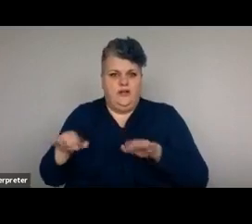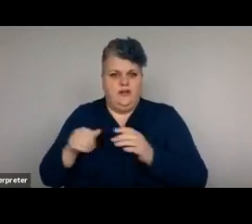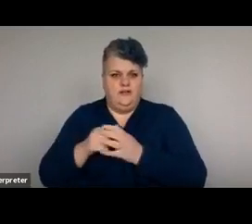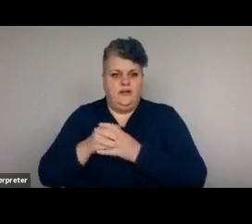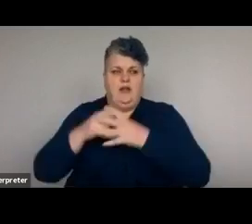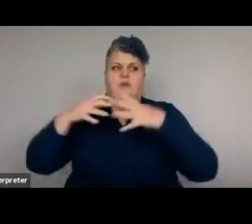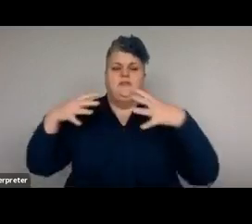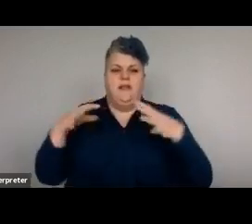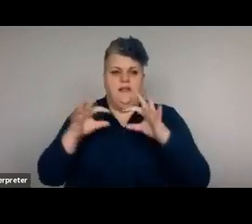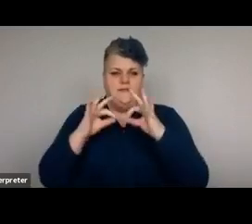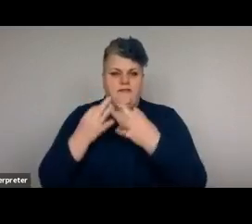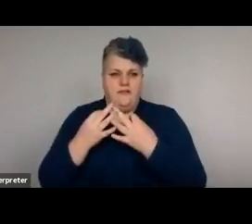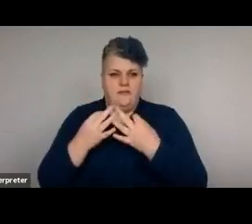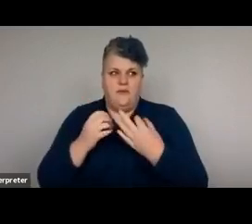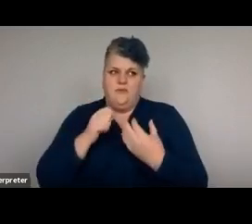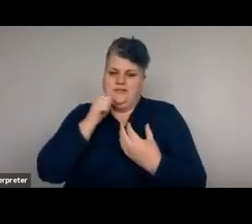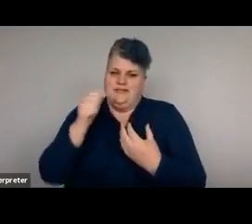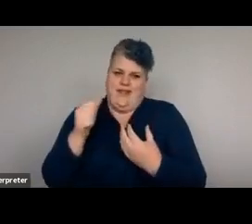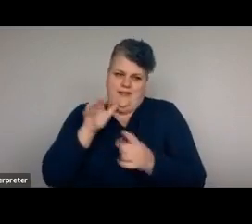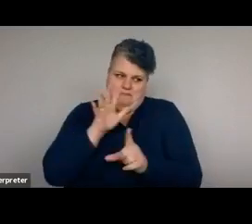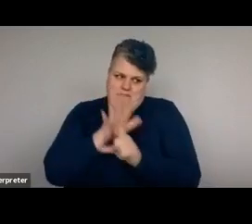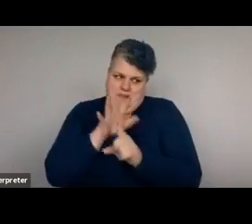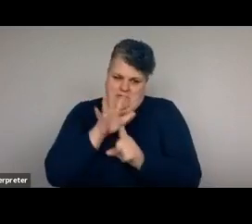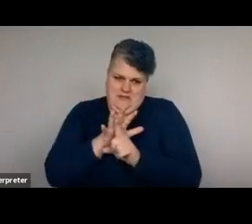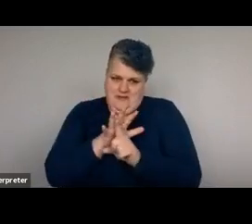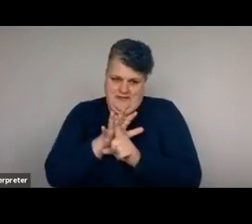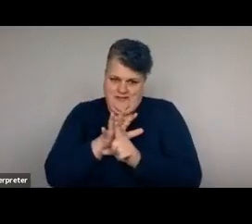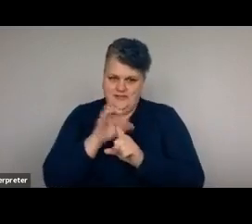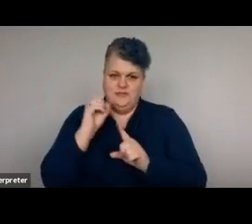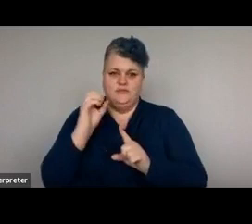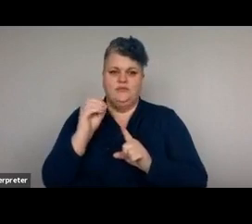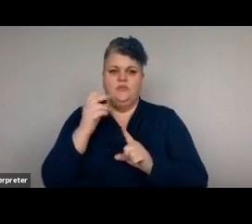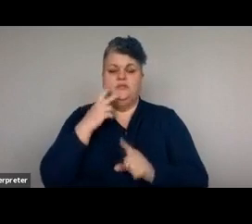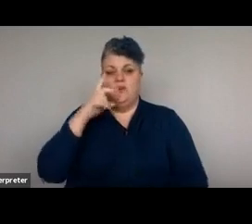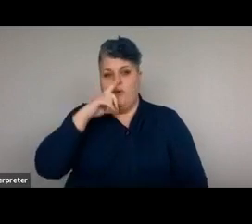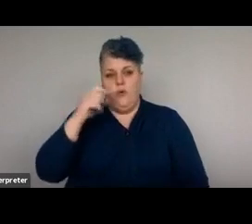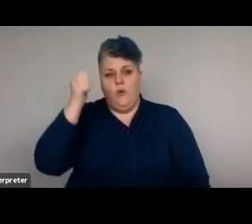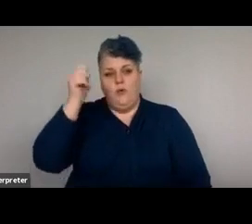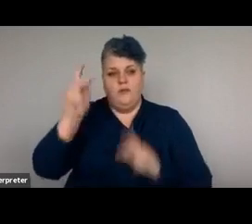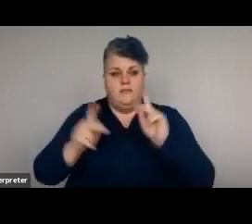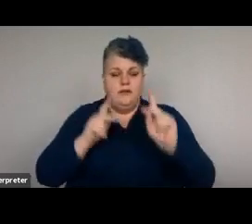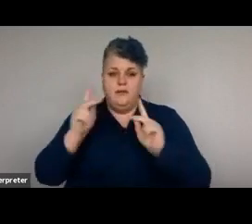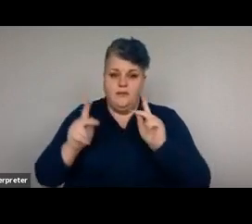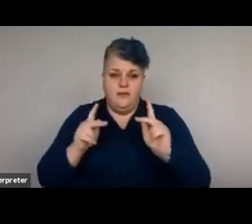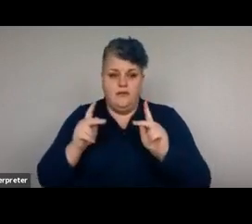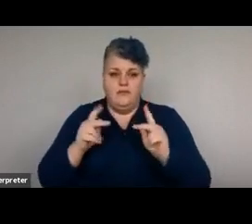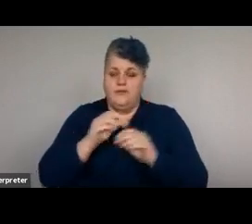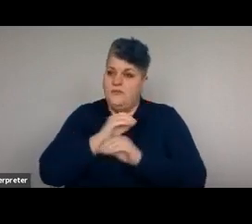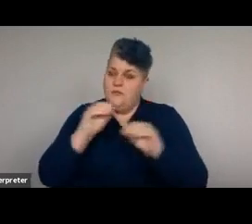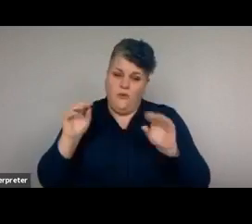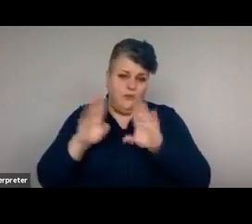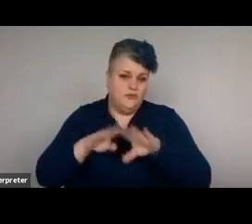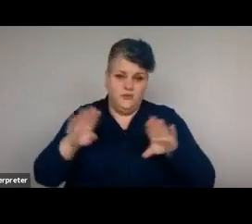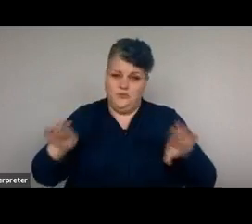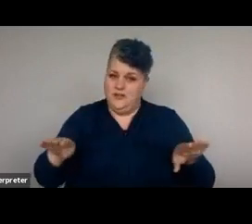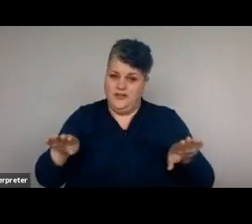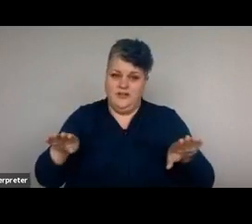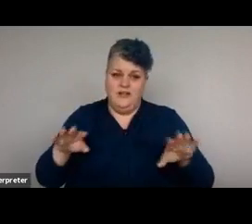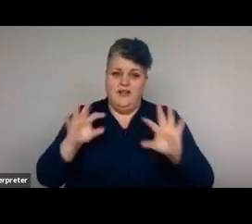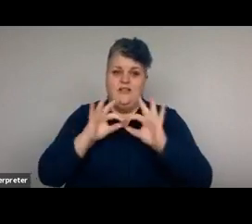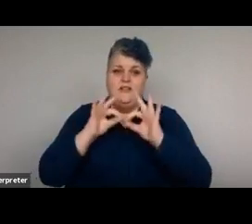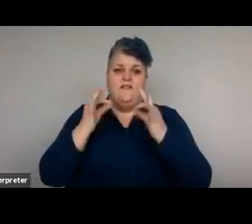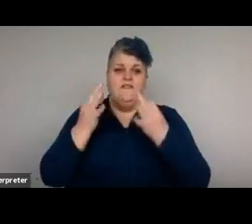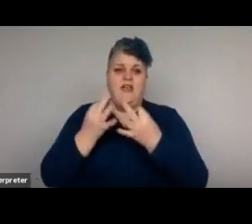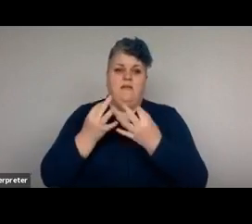wasn't, I guess, as popular. So we see a lot of older LGBT folks who never had children, and so their family kind of